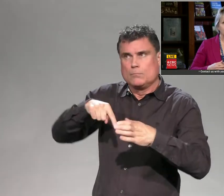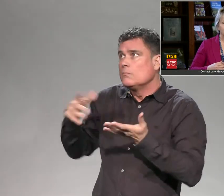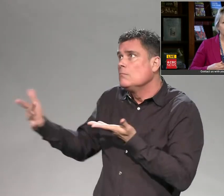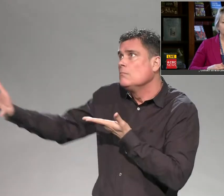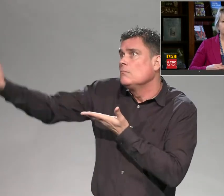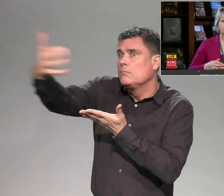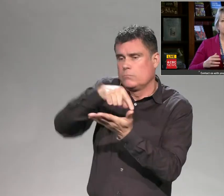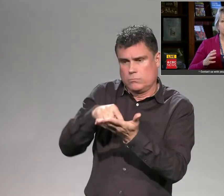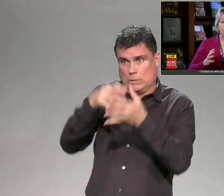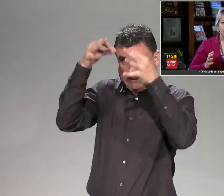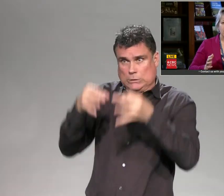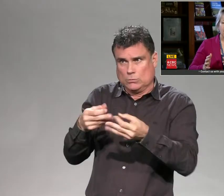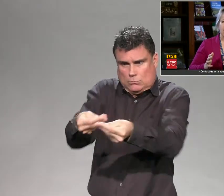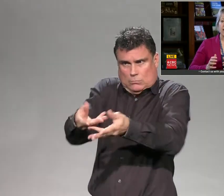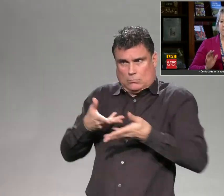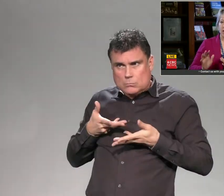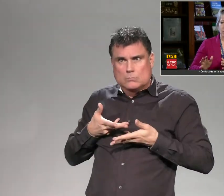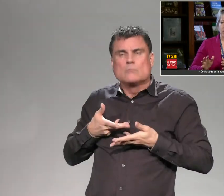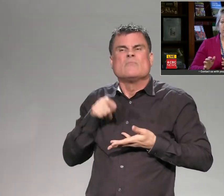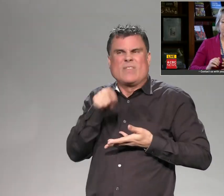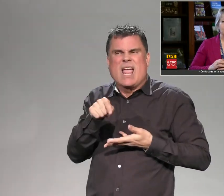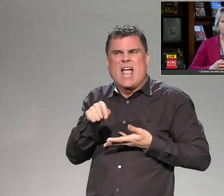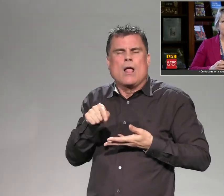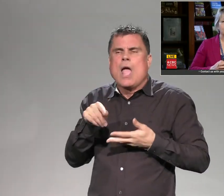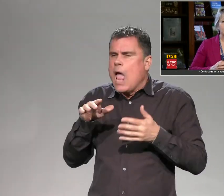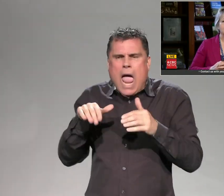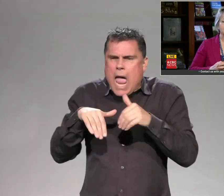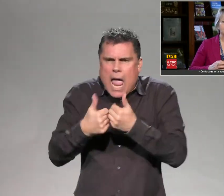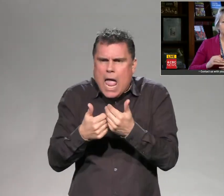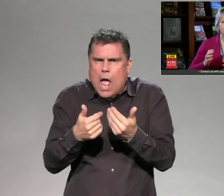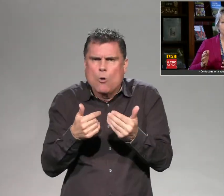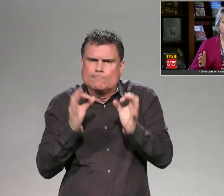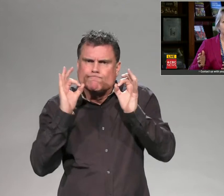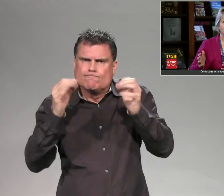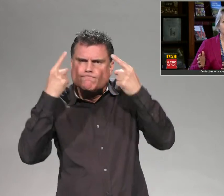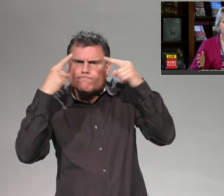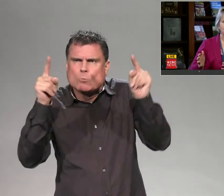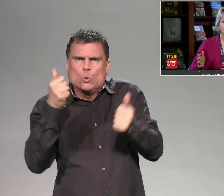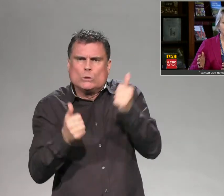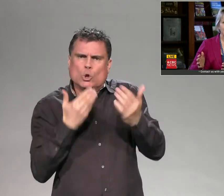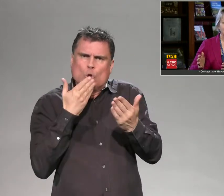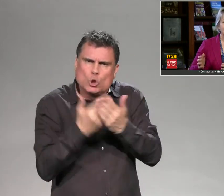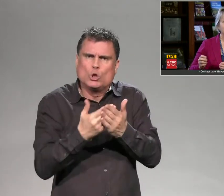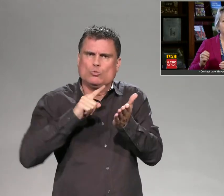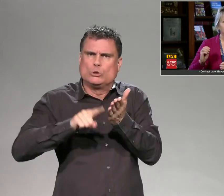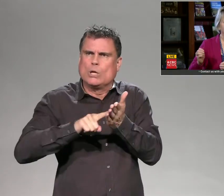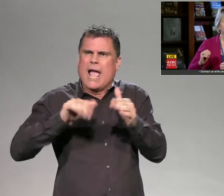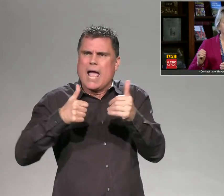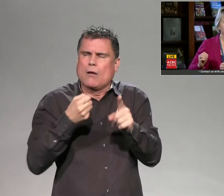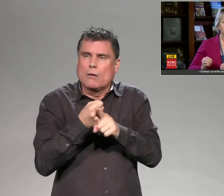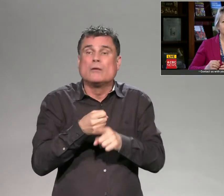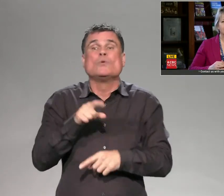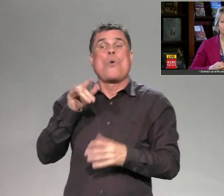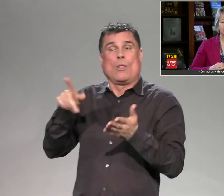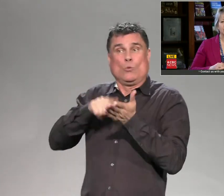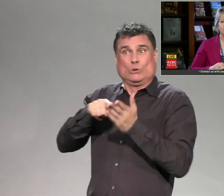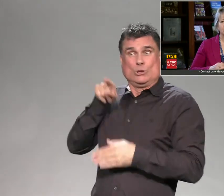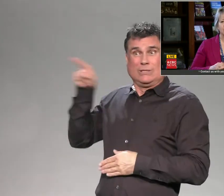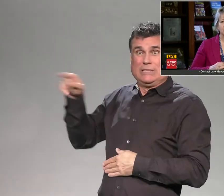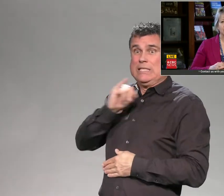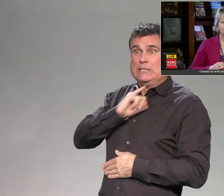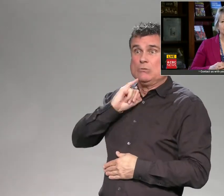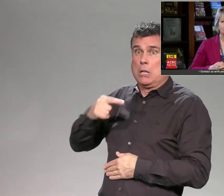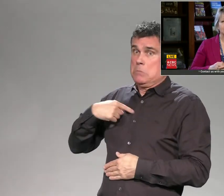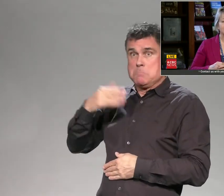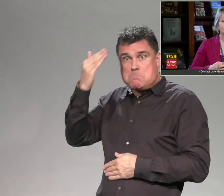or not. So I am not aware of that one offhand, but we'll certainly look at it. And we have to be a little bit careful because some